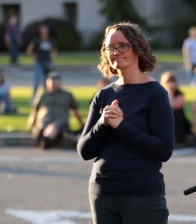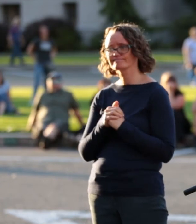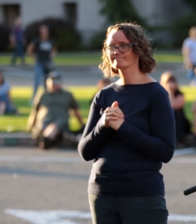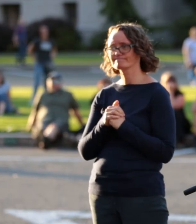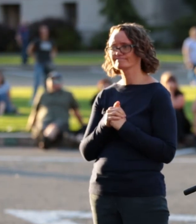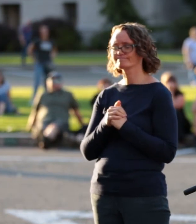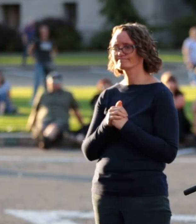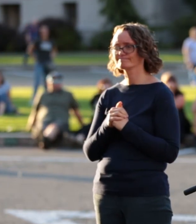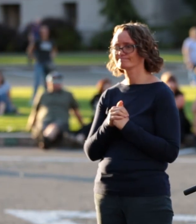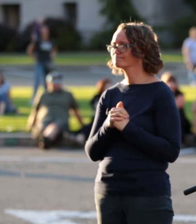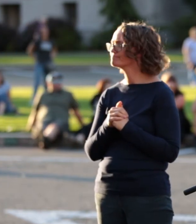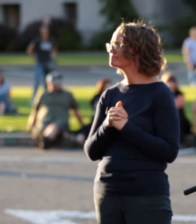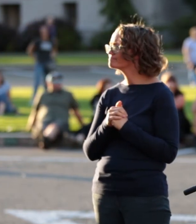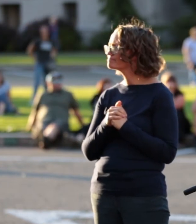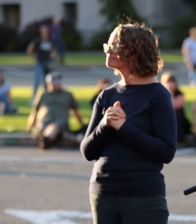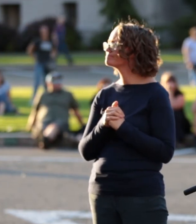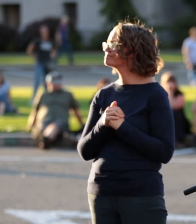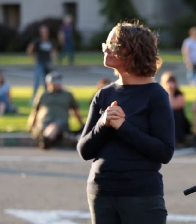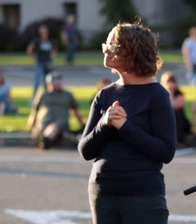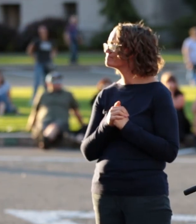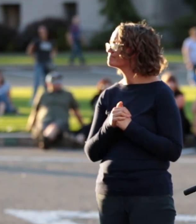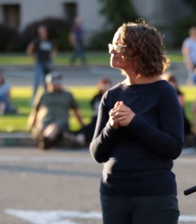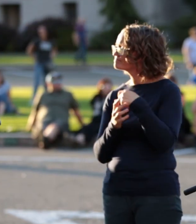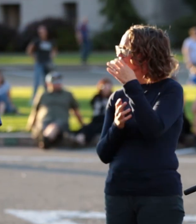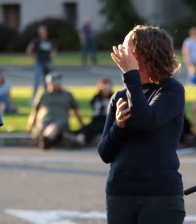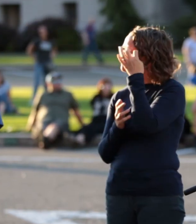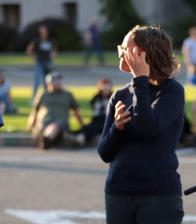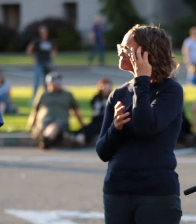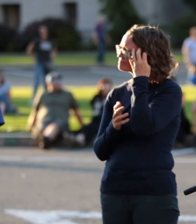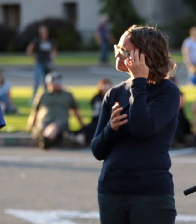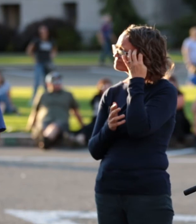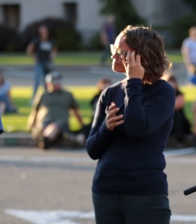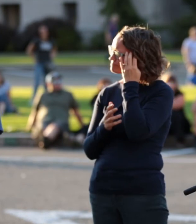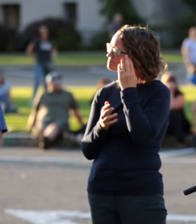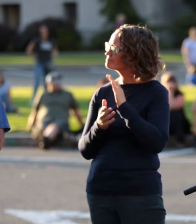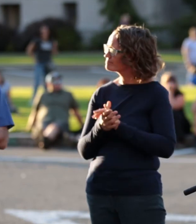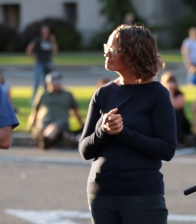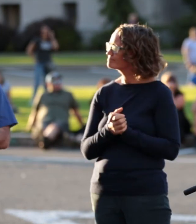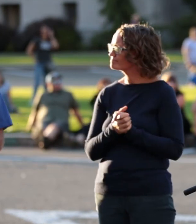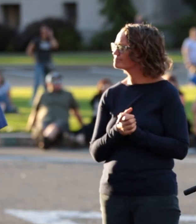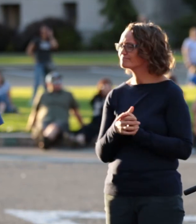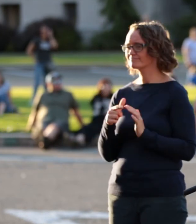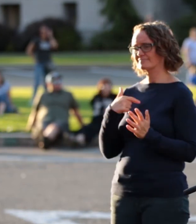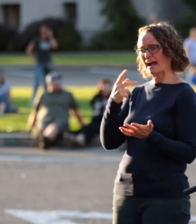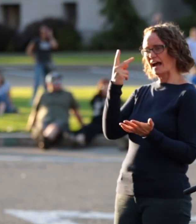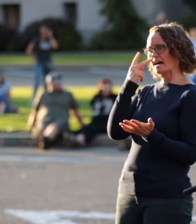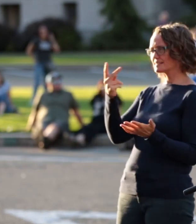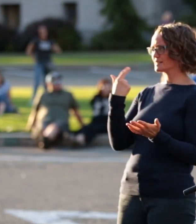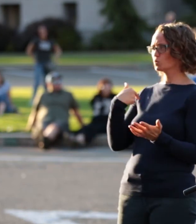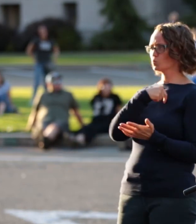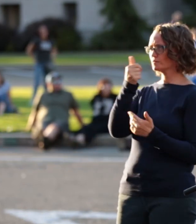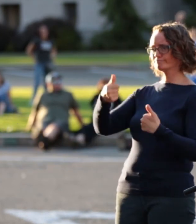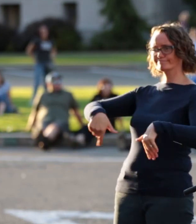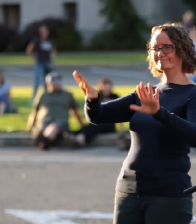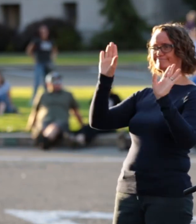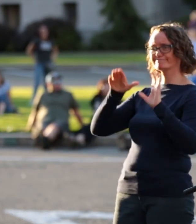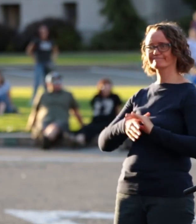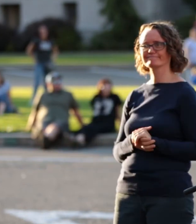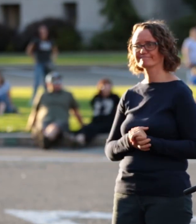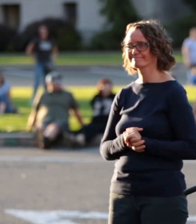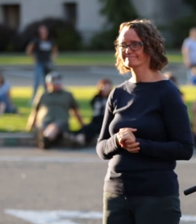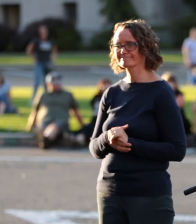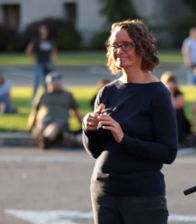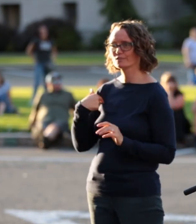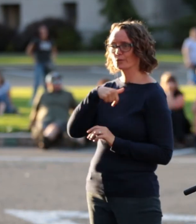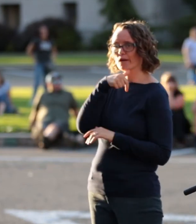our heads in despair and throwing up our arms in defeat as this administration continues down its hate-filled